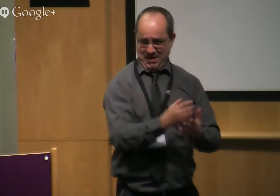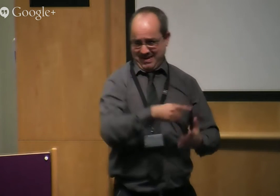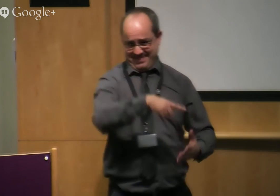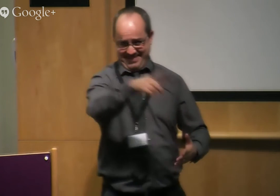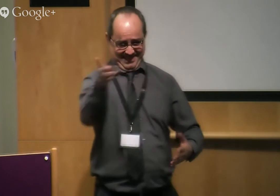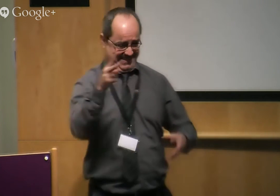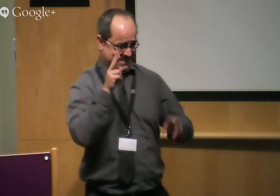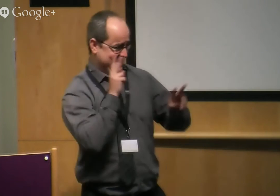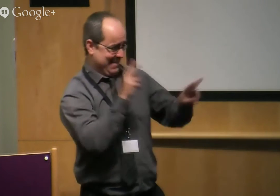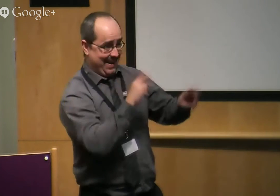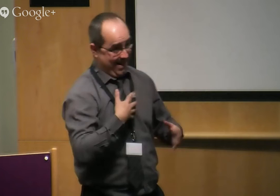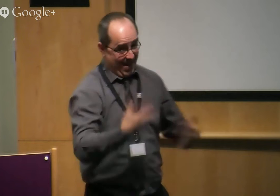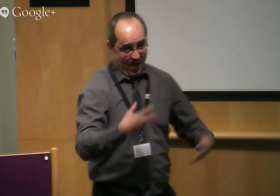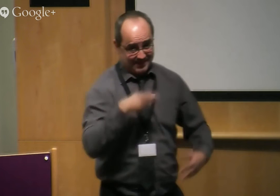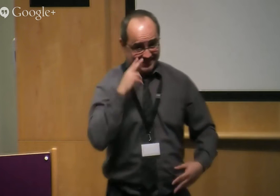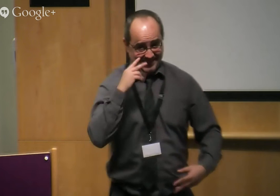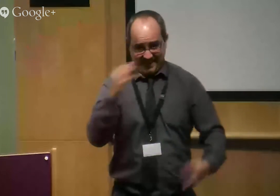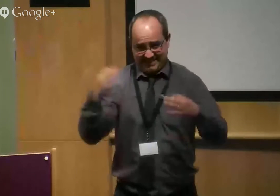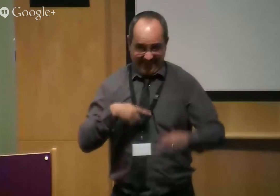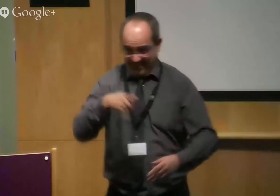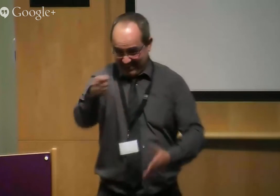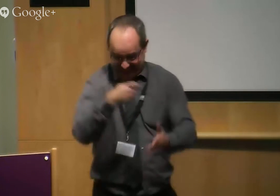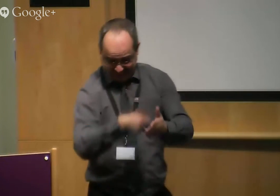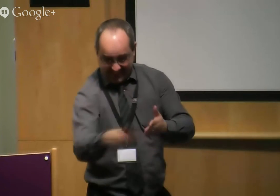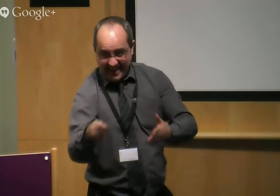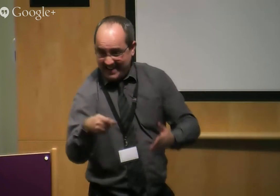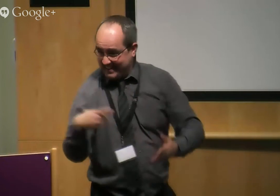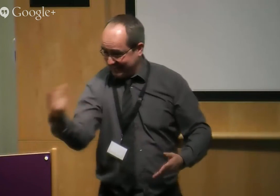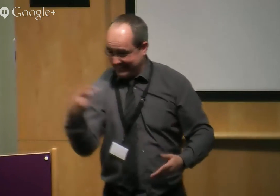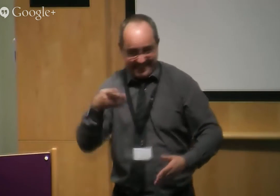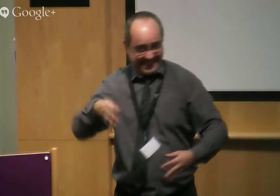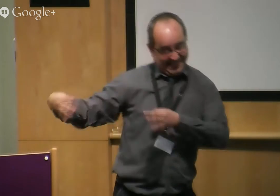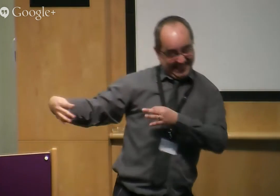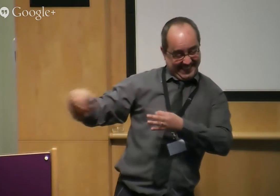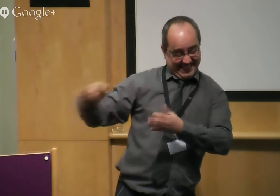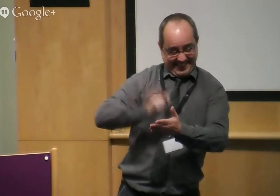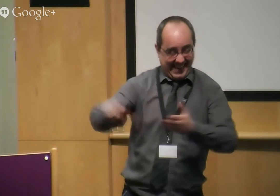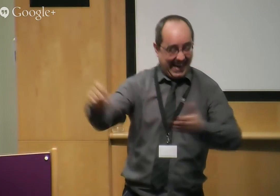pledges first of all. And people say to me, well, you know, this